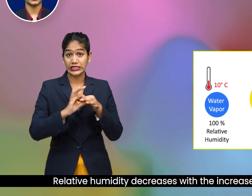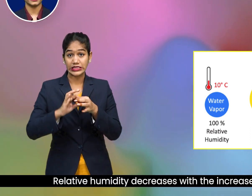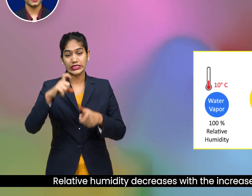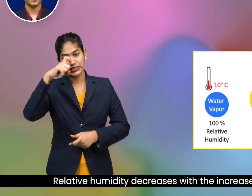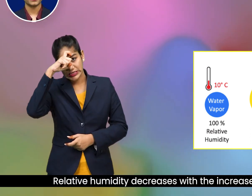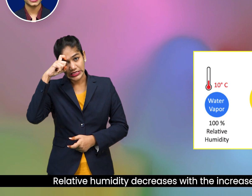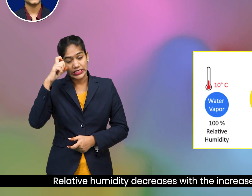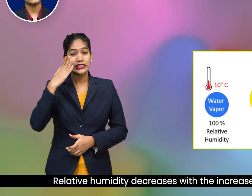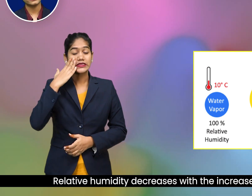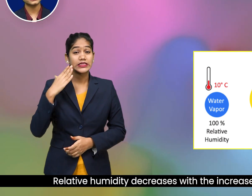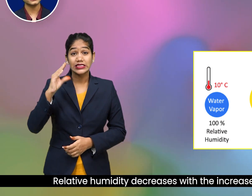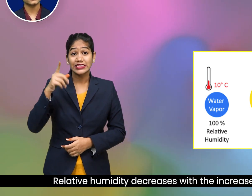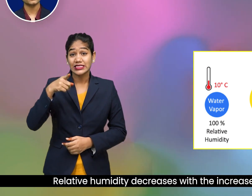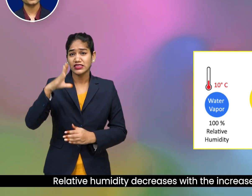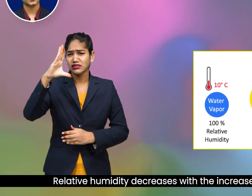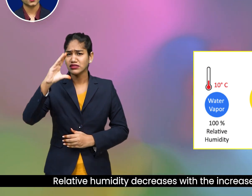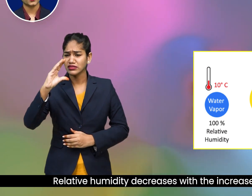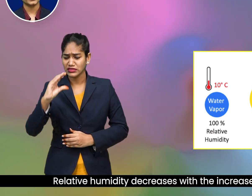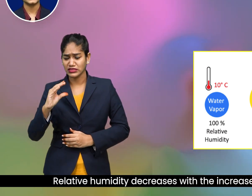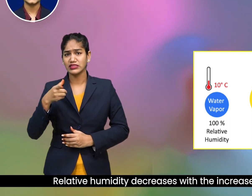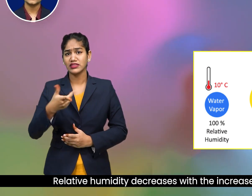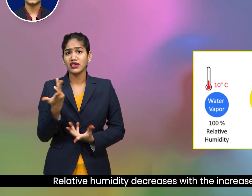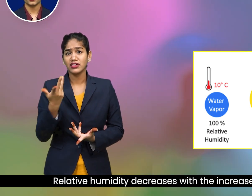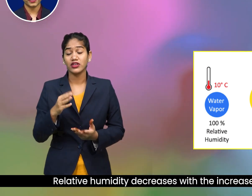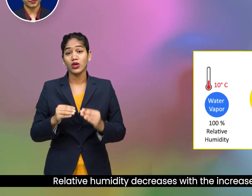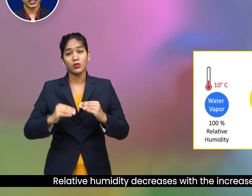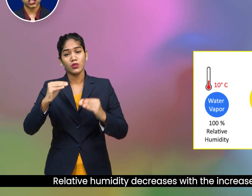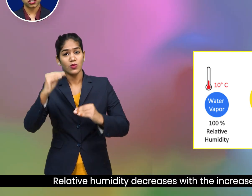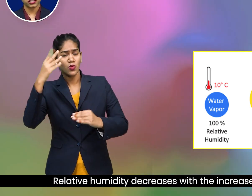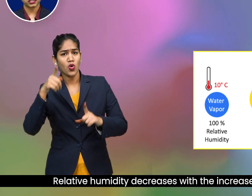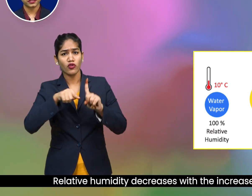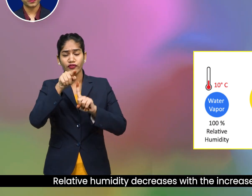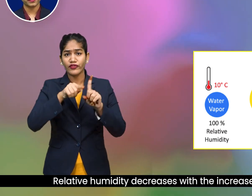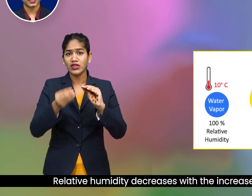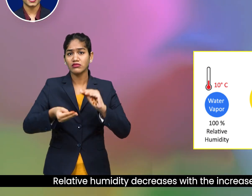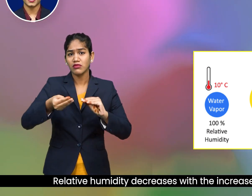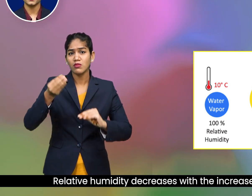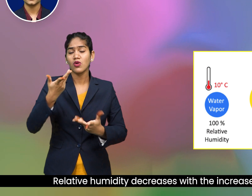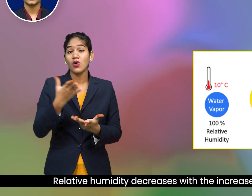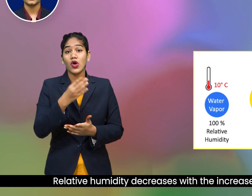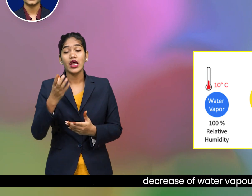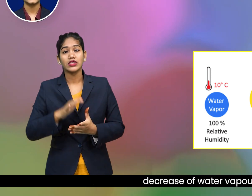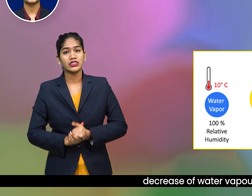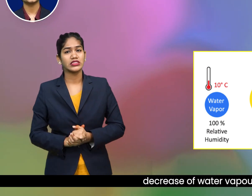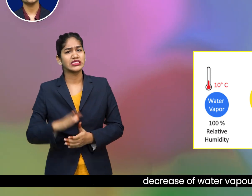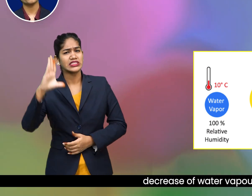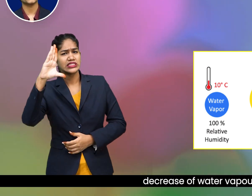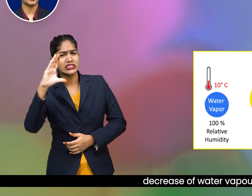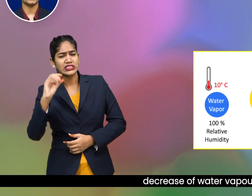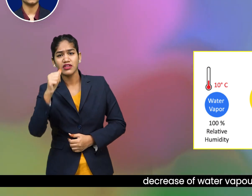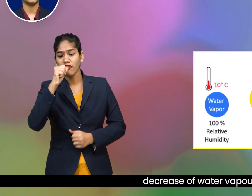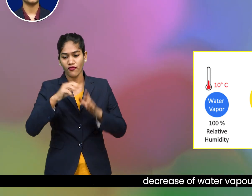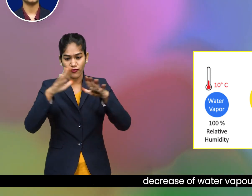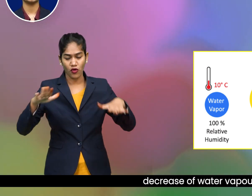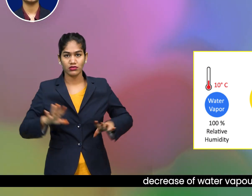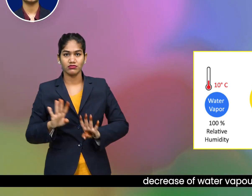Relative humidity decreases with the increase of temperatures and decrease of water